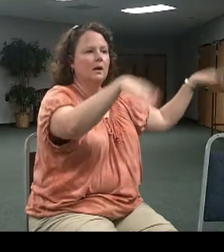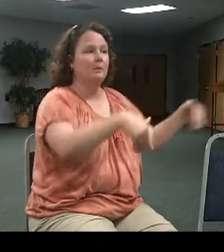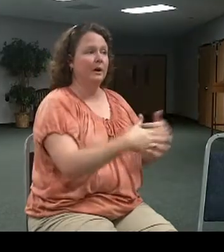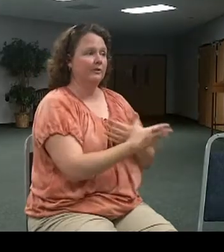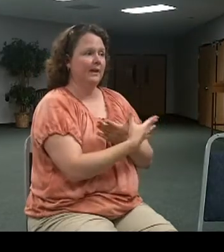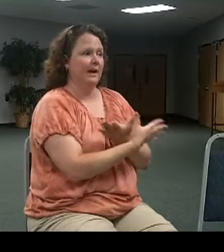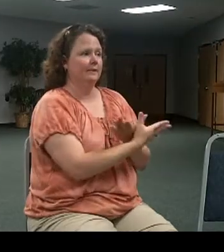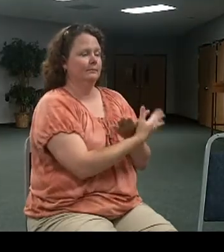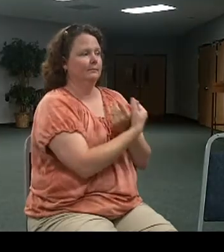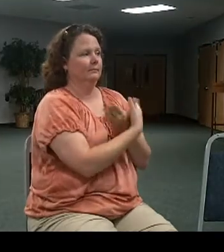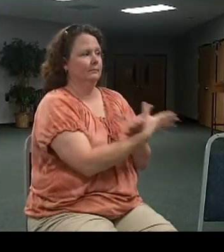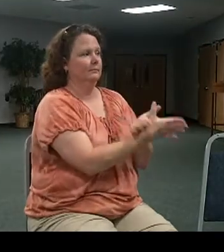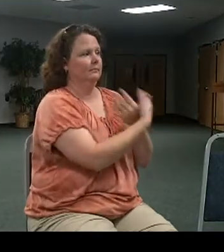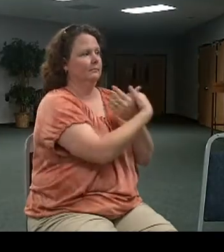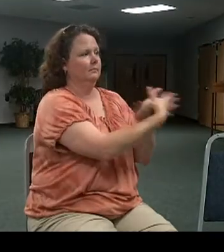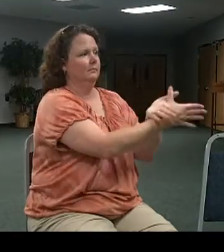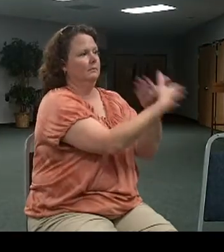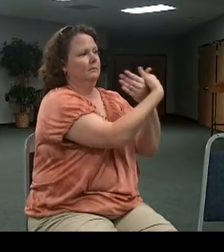A butterfly,